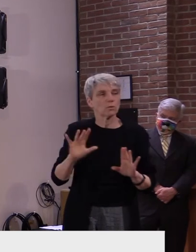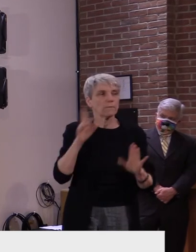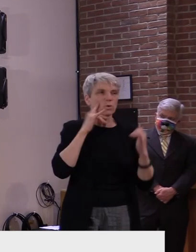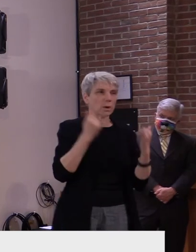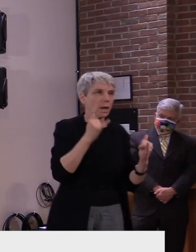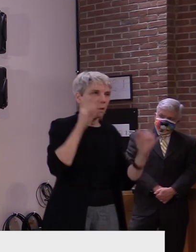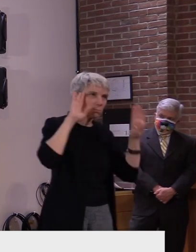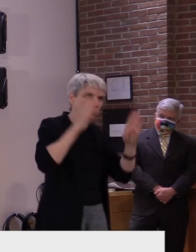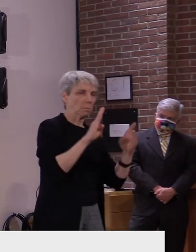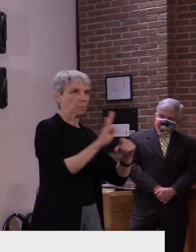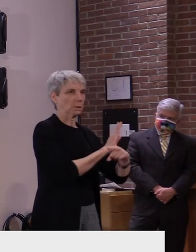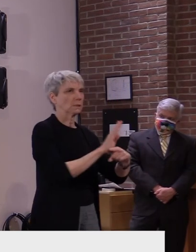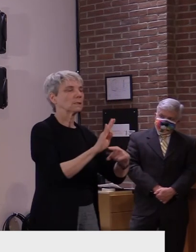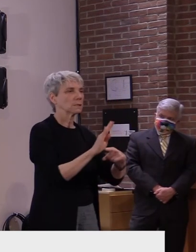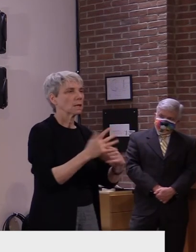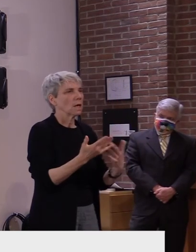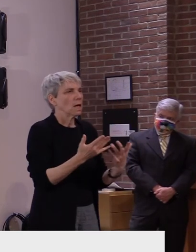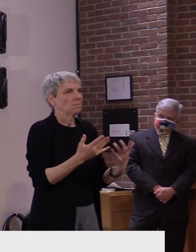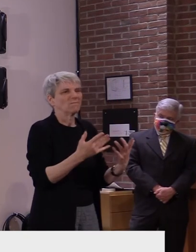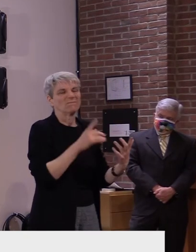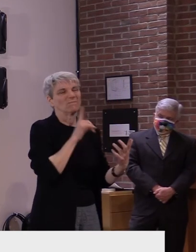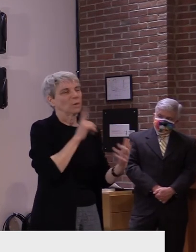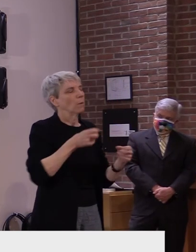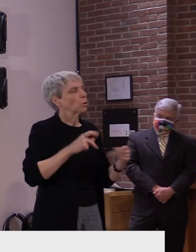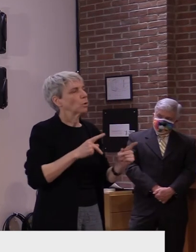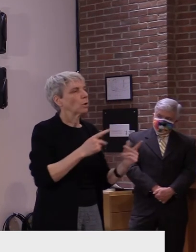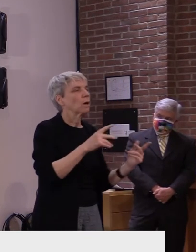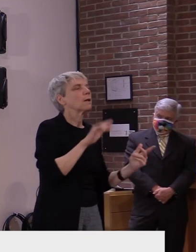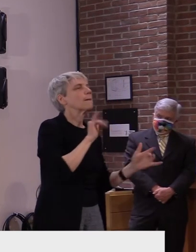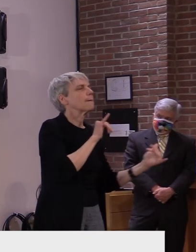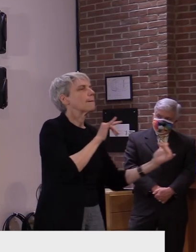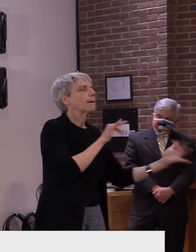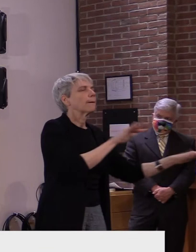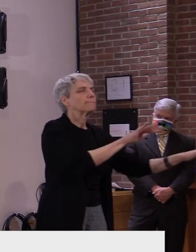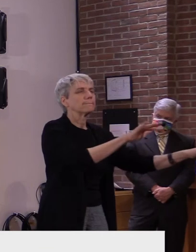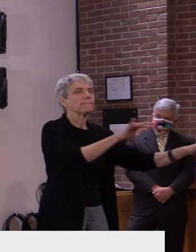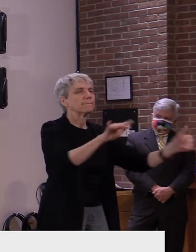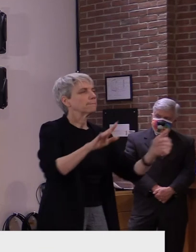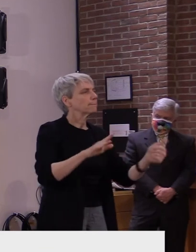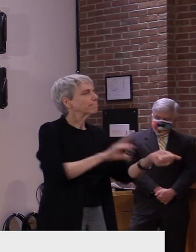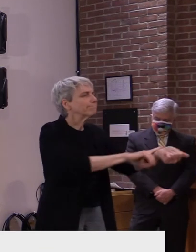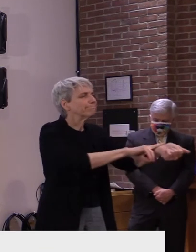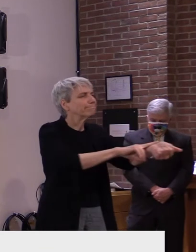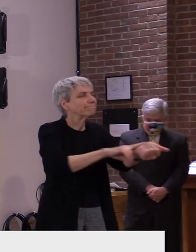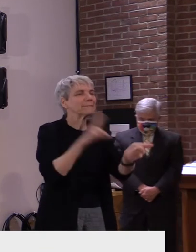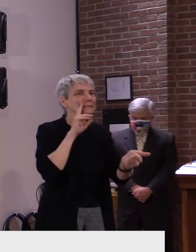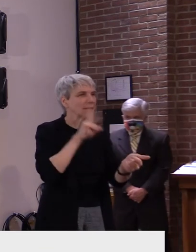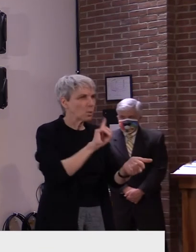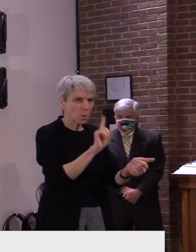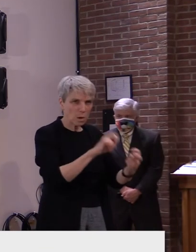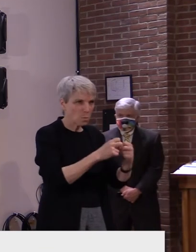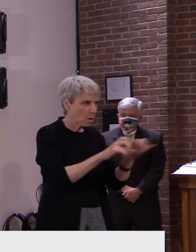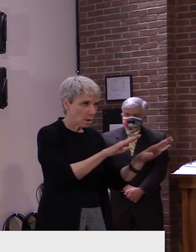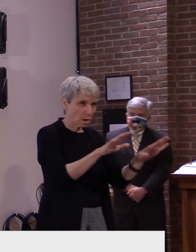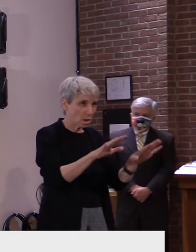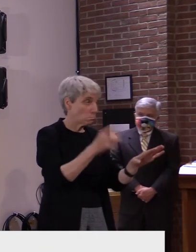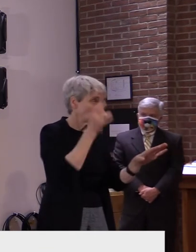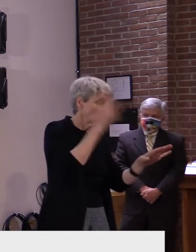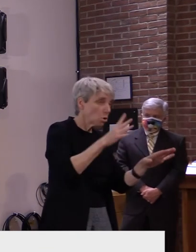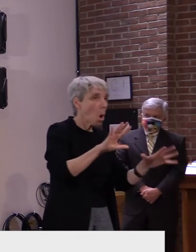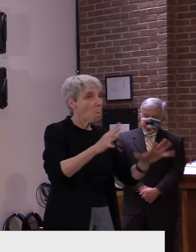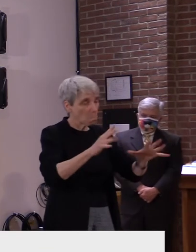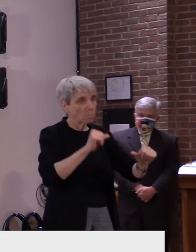it's uh this is a point in time to gather some information uh based on what's happening out there right now and and uh we'll assess from there